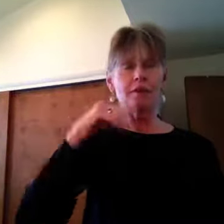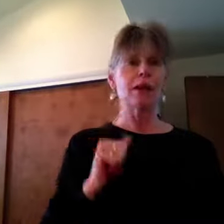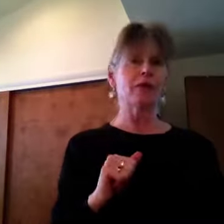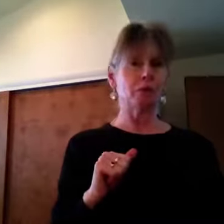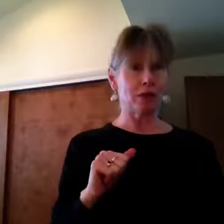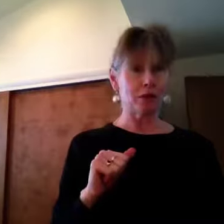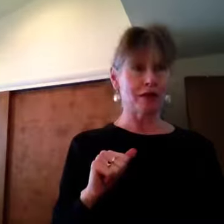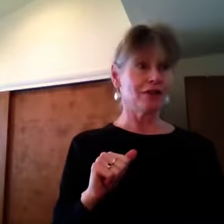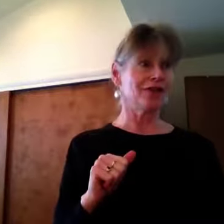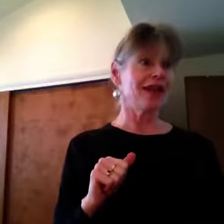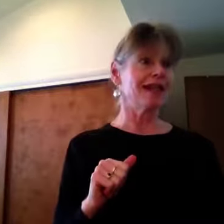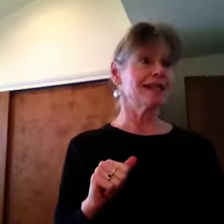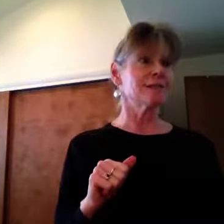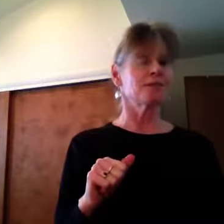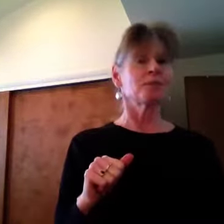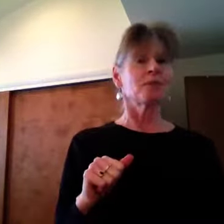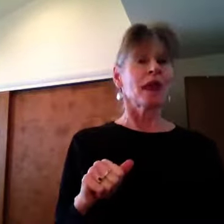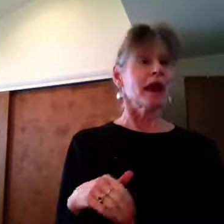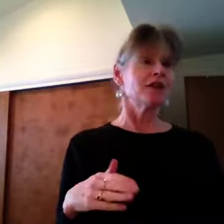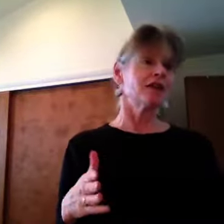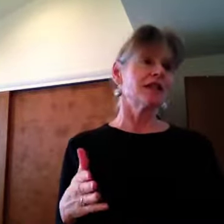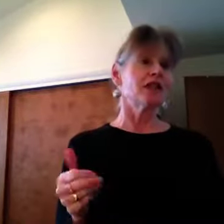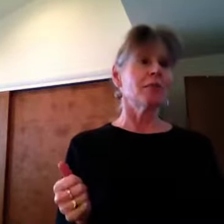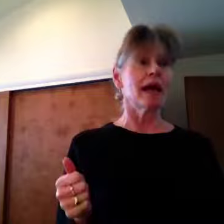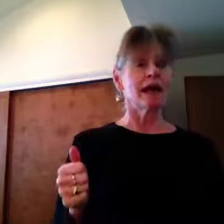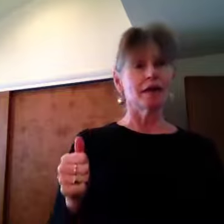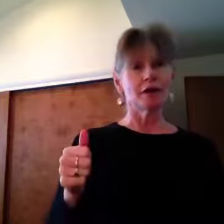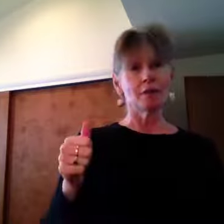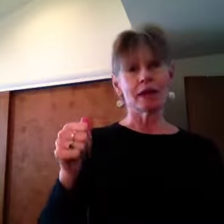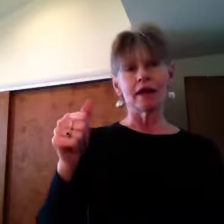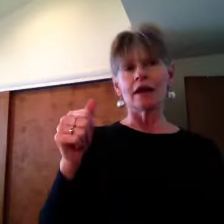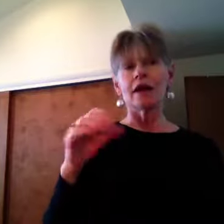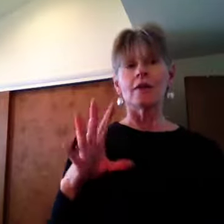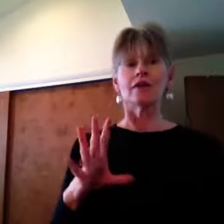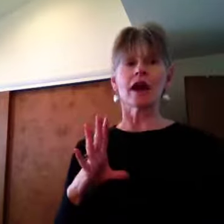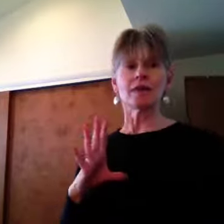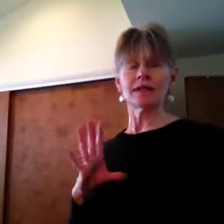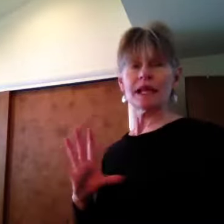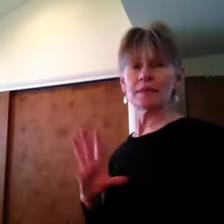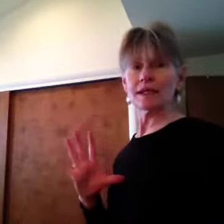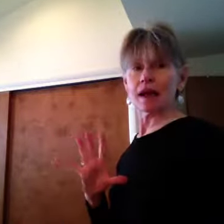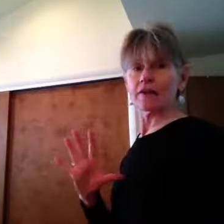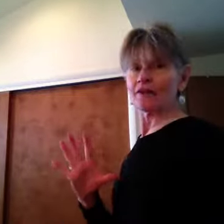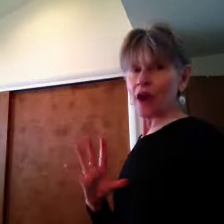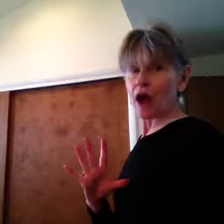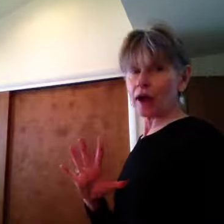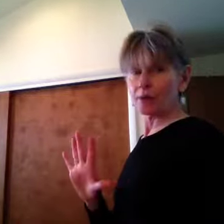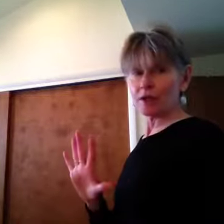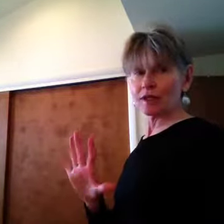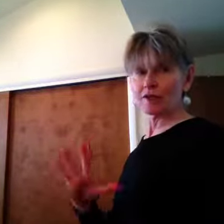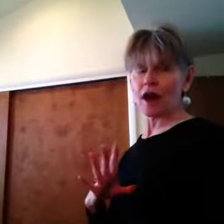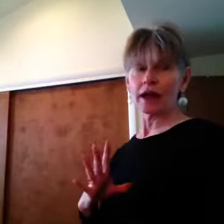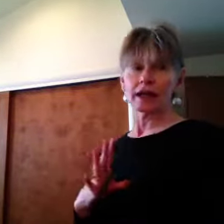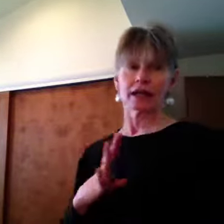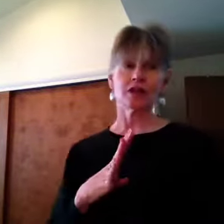female portion of the face. And just to jump ahead a little bit, we've got the same sign, fine, which is a fine hand